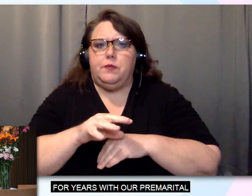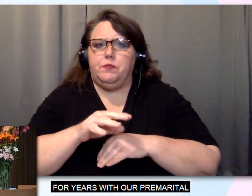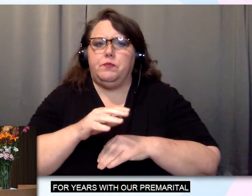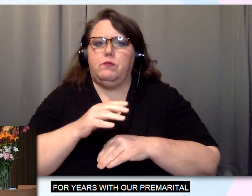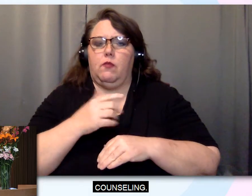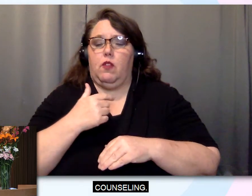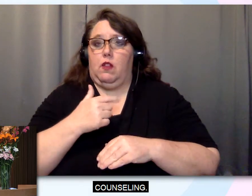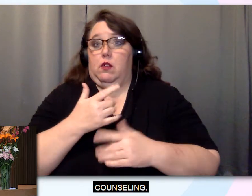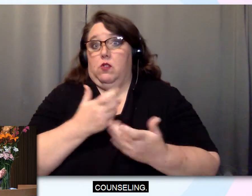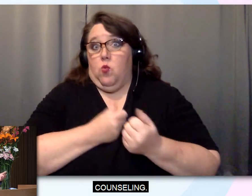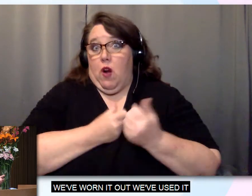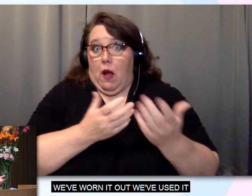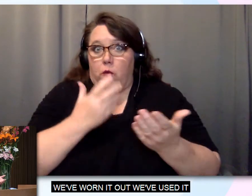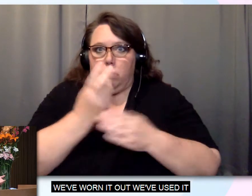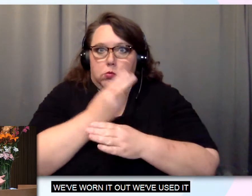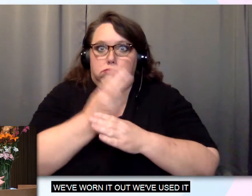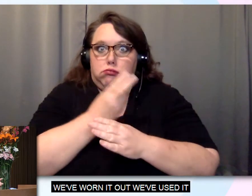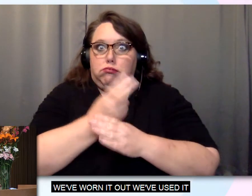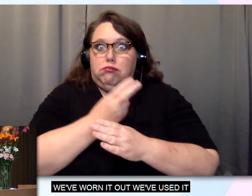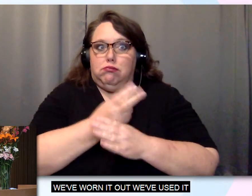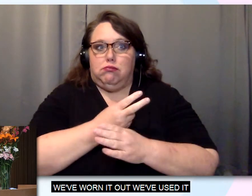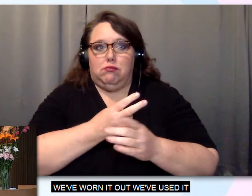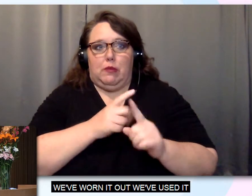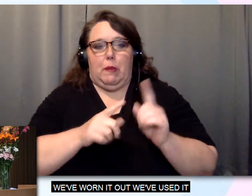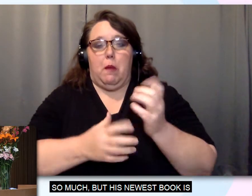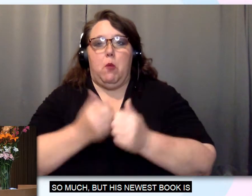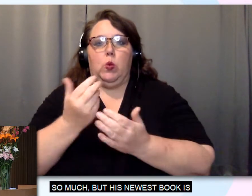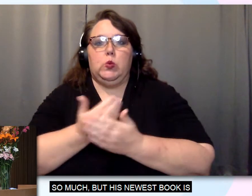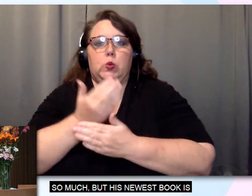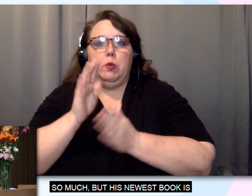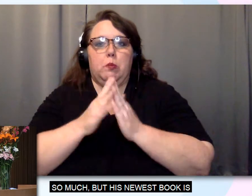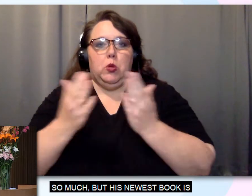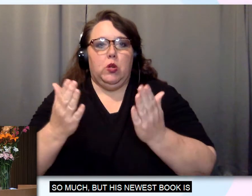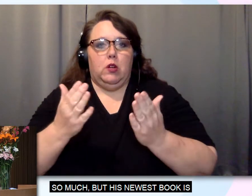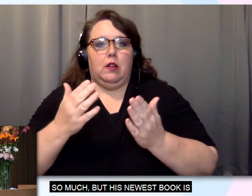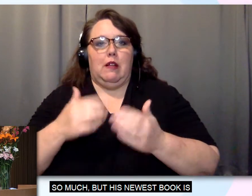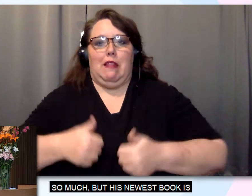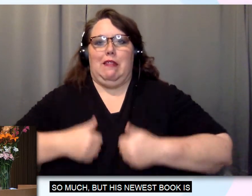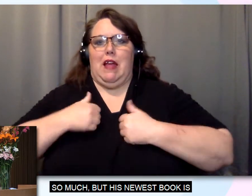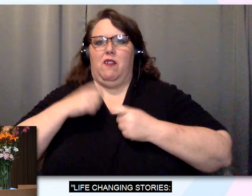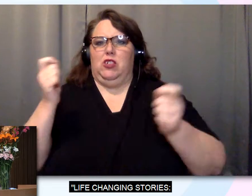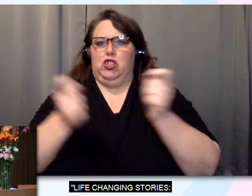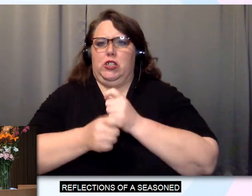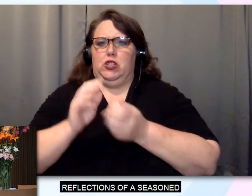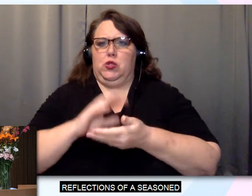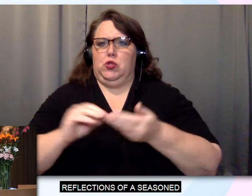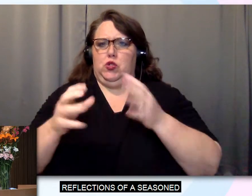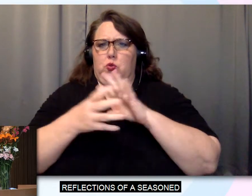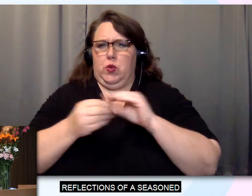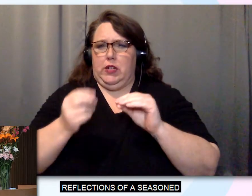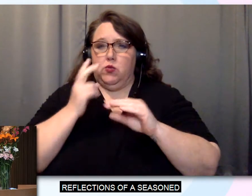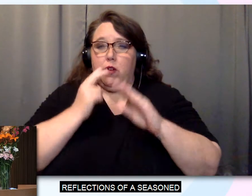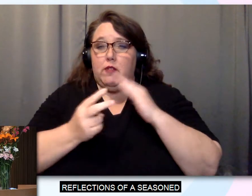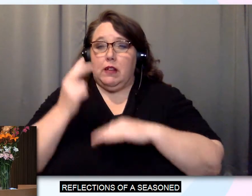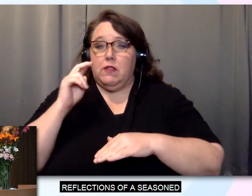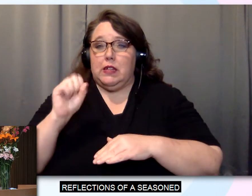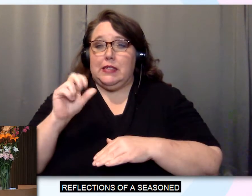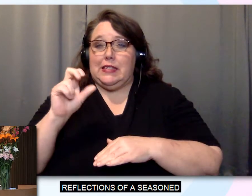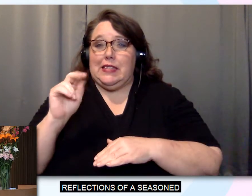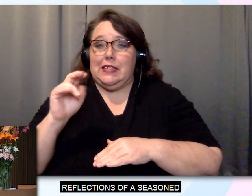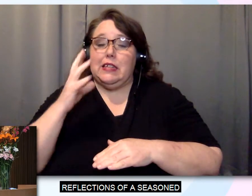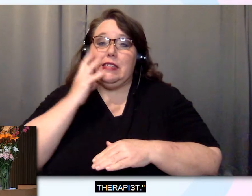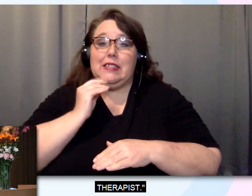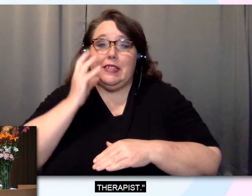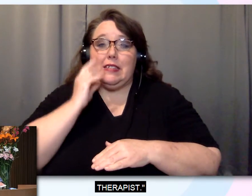and we've worn it out. We've used it so much, but his newest book is Life-Changing Stories, Reflections of a